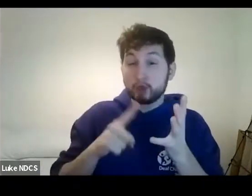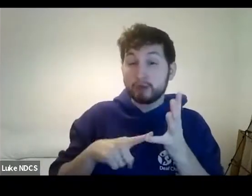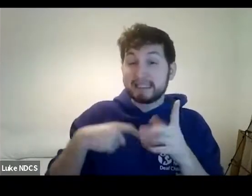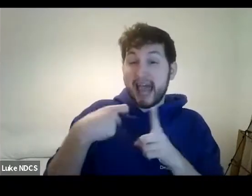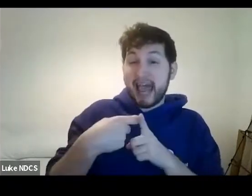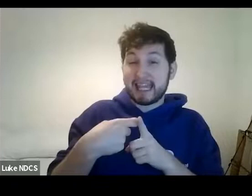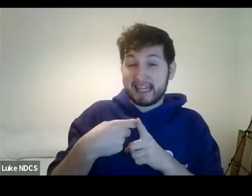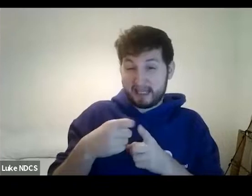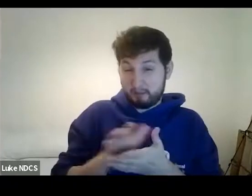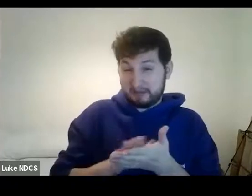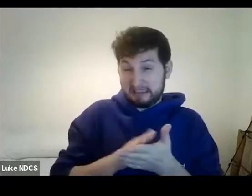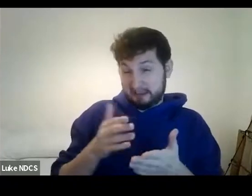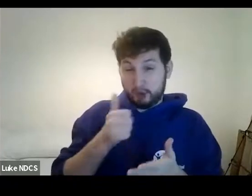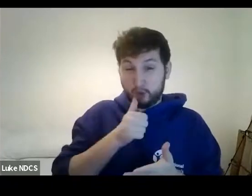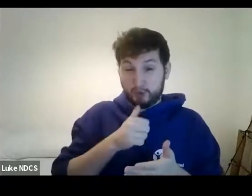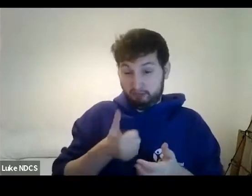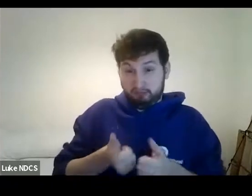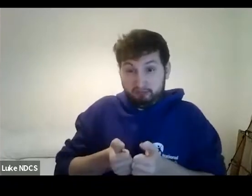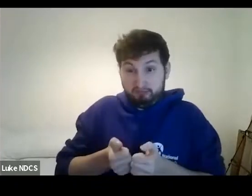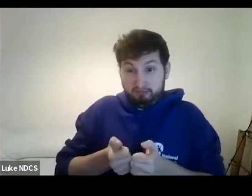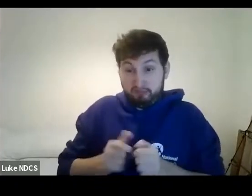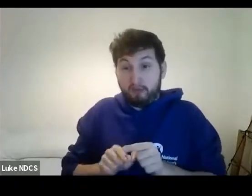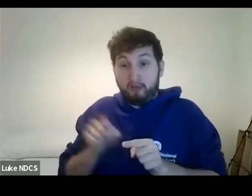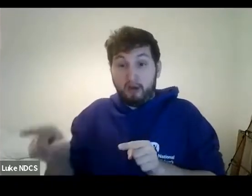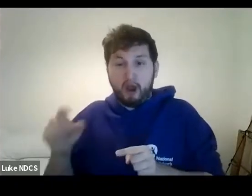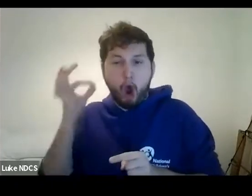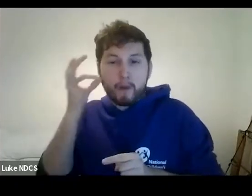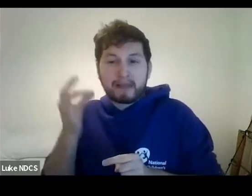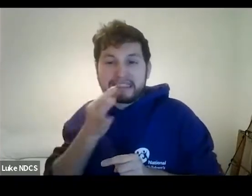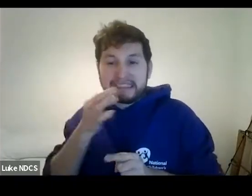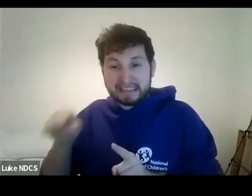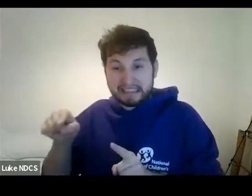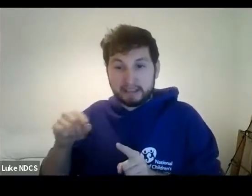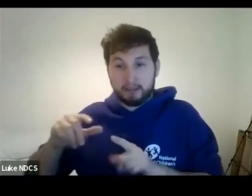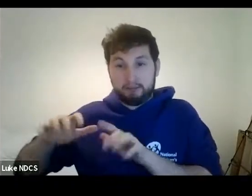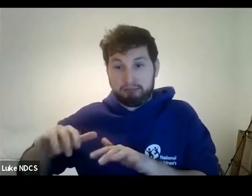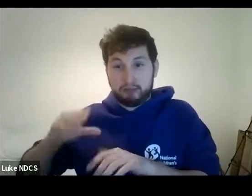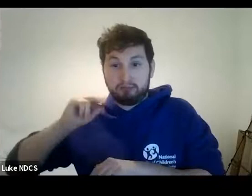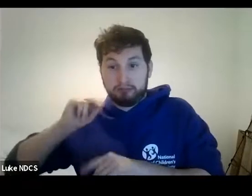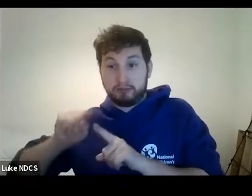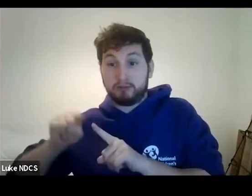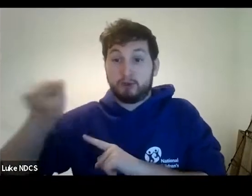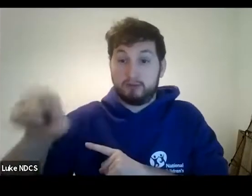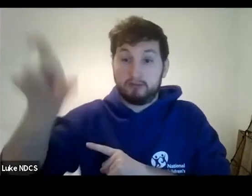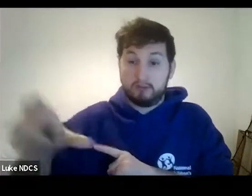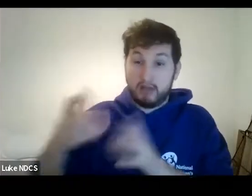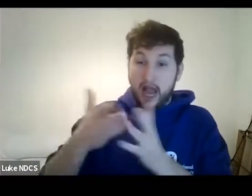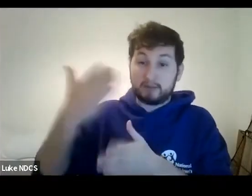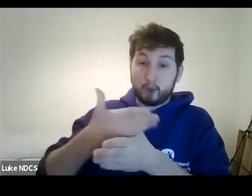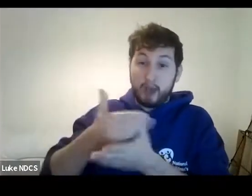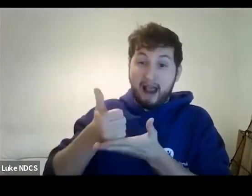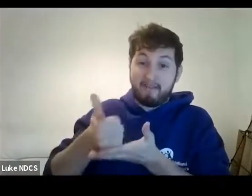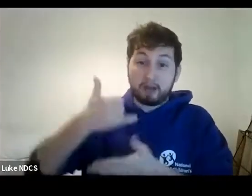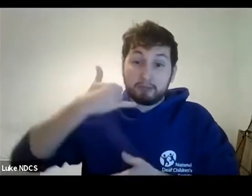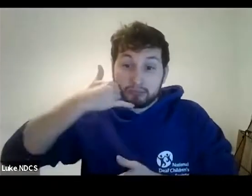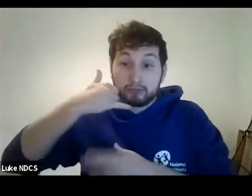the telephone to call it in, or you can use a Relay UK service to do that. So that's a text service that goes to a speech operator who